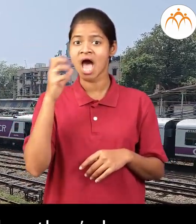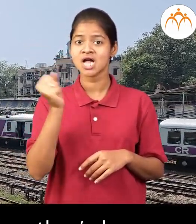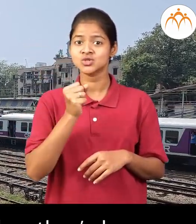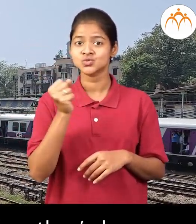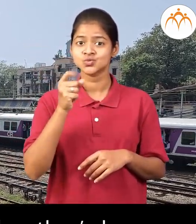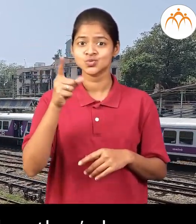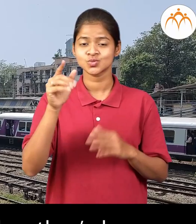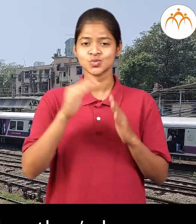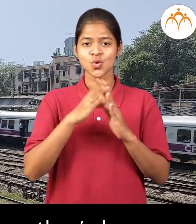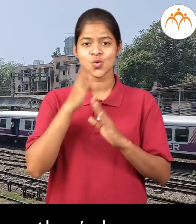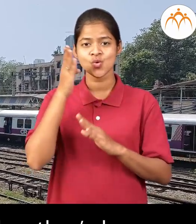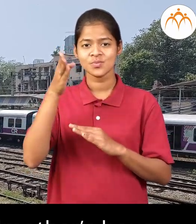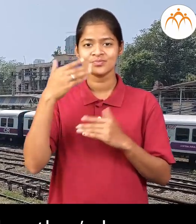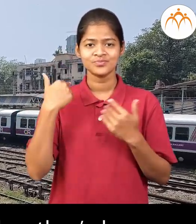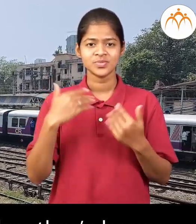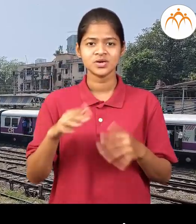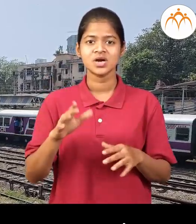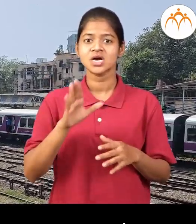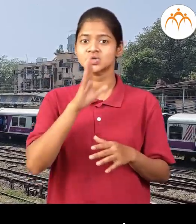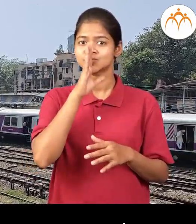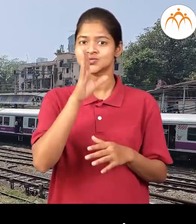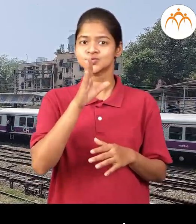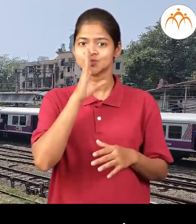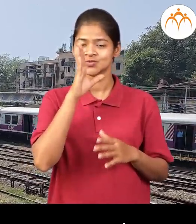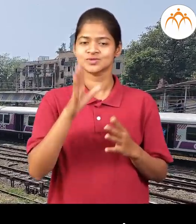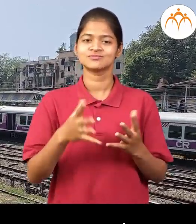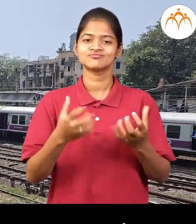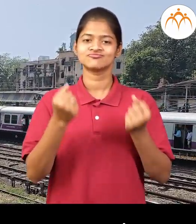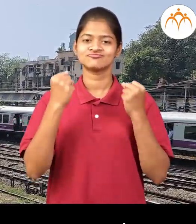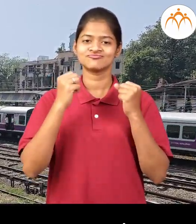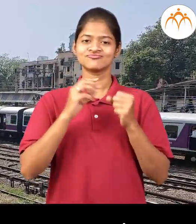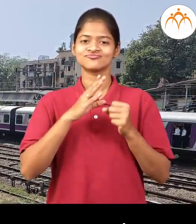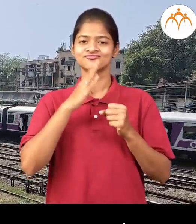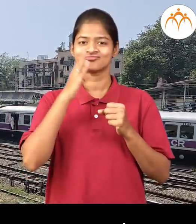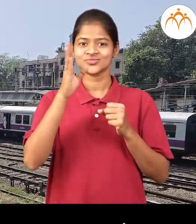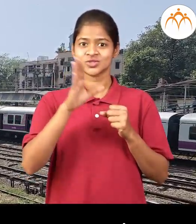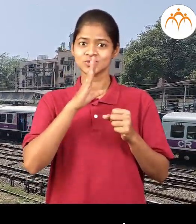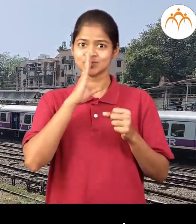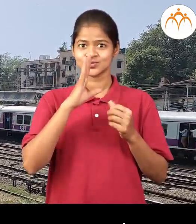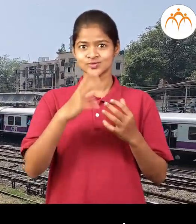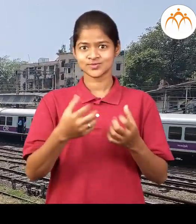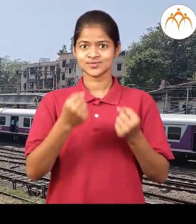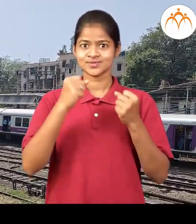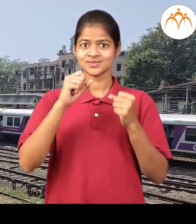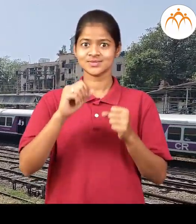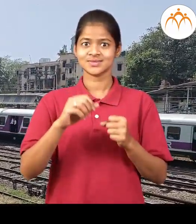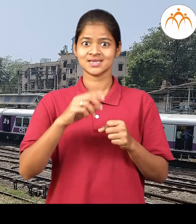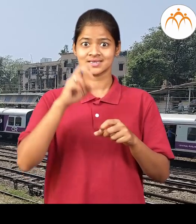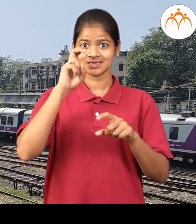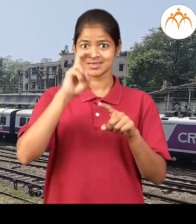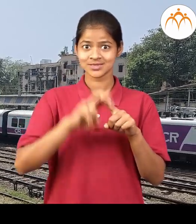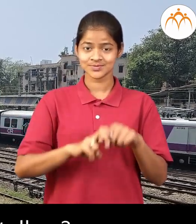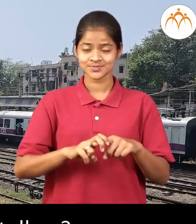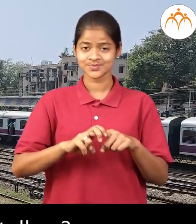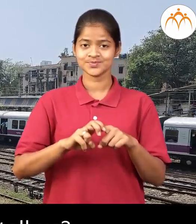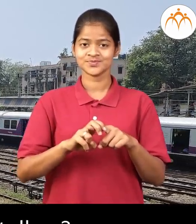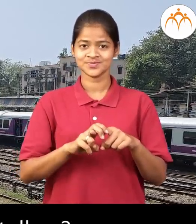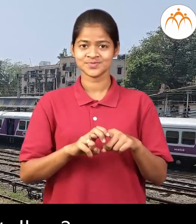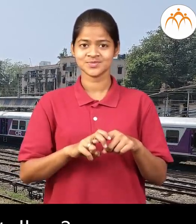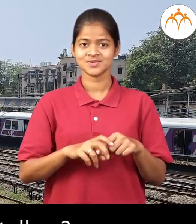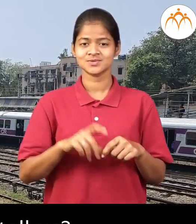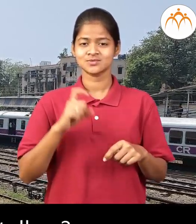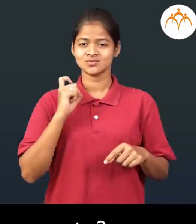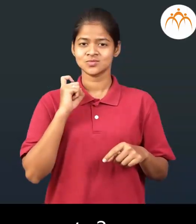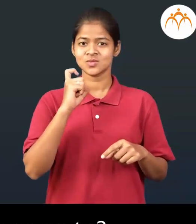maternal grandmother's house. You are asked to narrate your experience of the journey. How